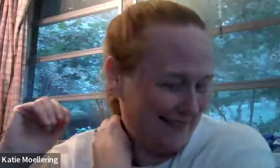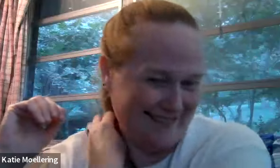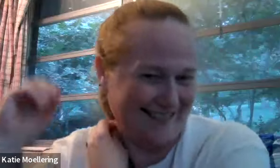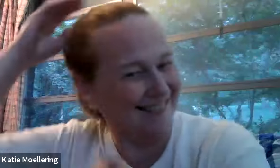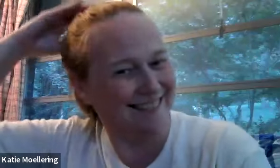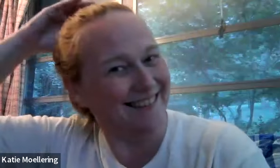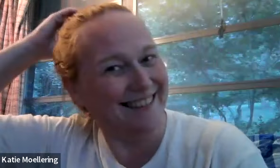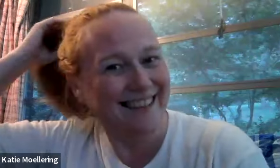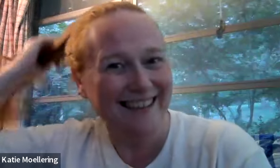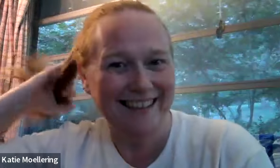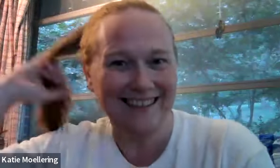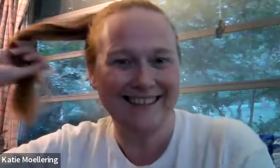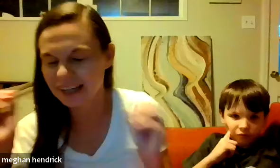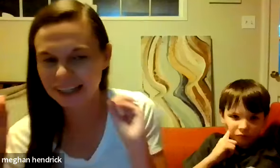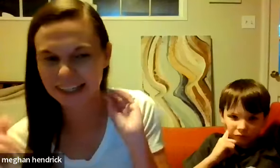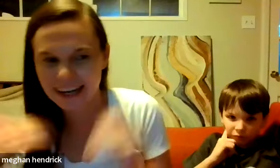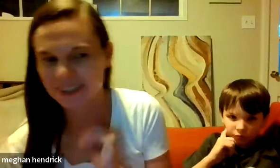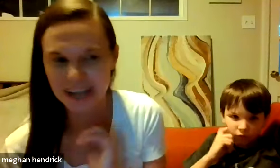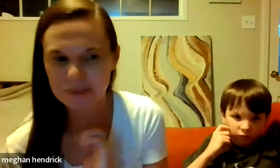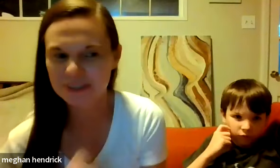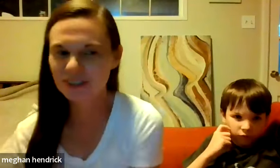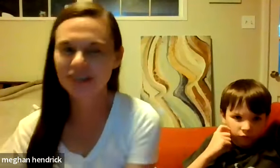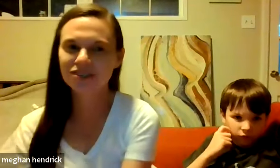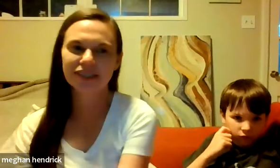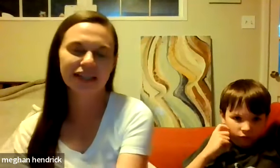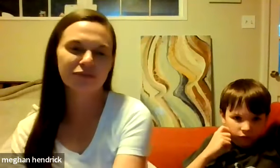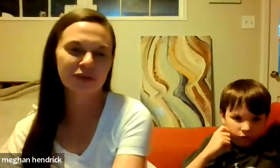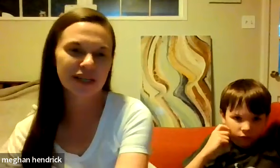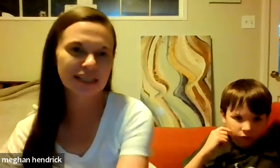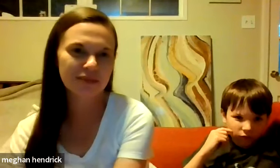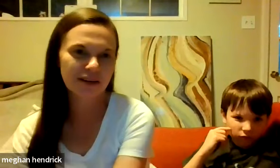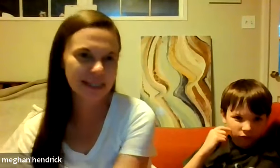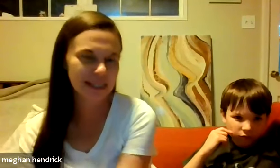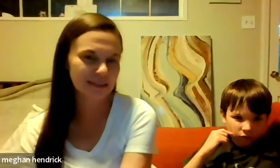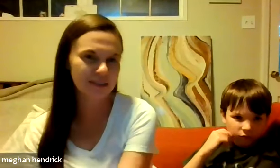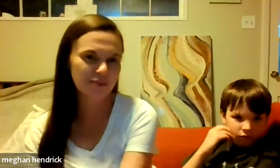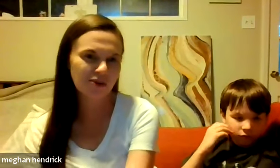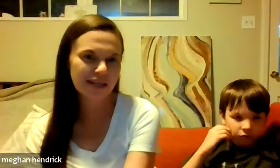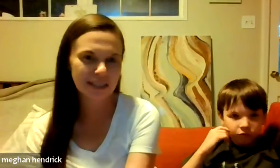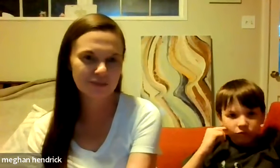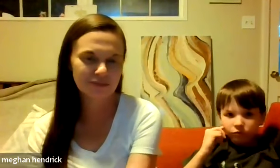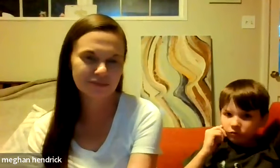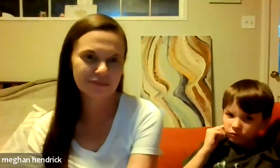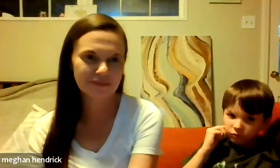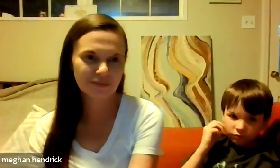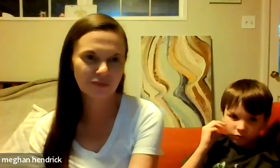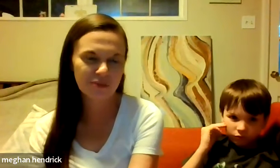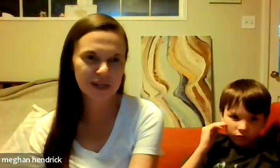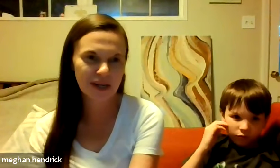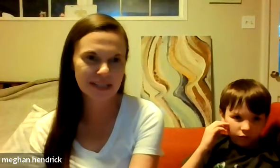Do you have like a next step suggestion? Like if we wanted to keep going and learn more, like what would be our next